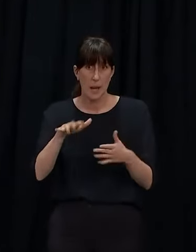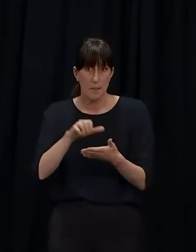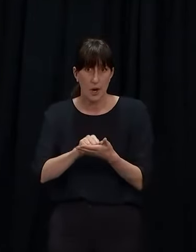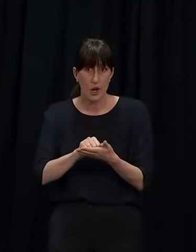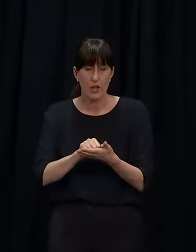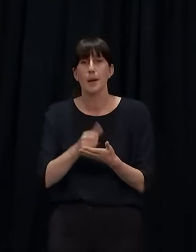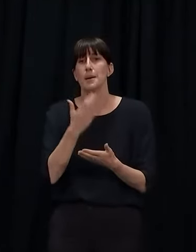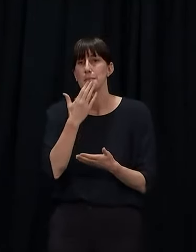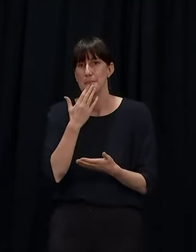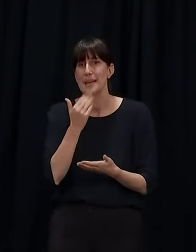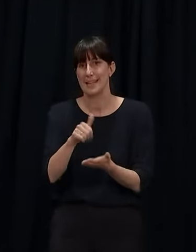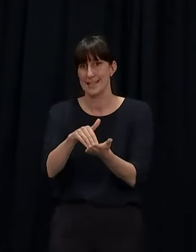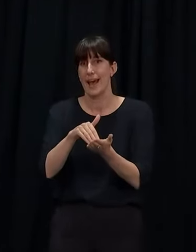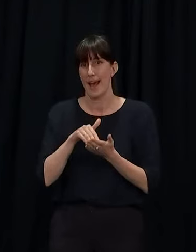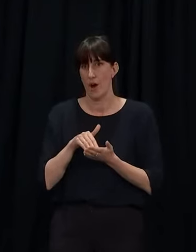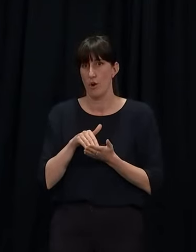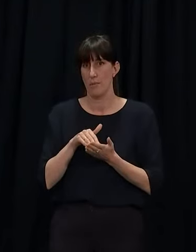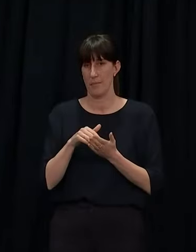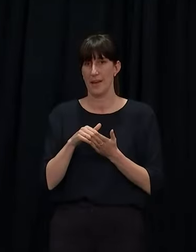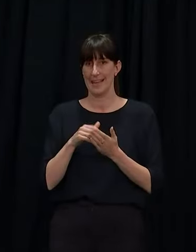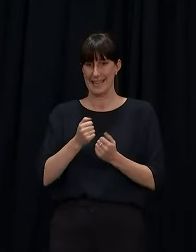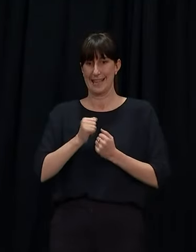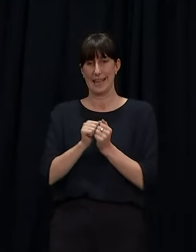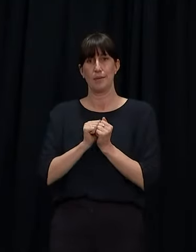safe from Covid-19 by going to